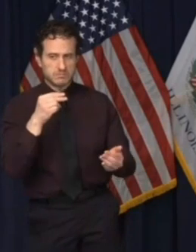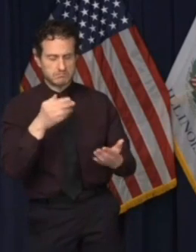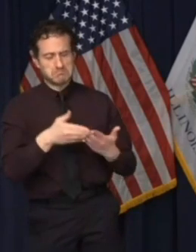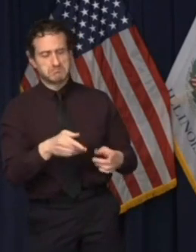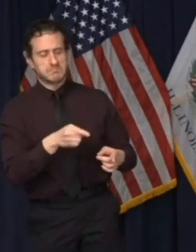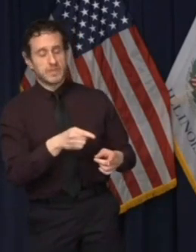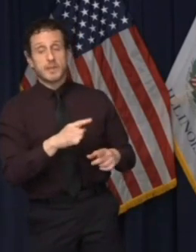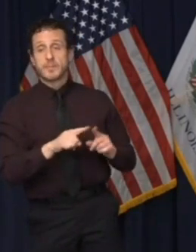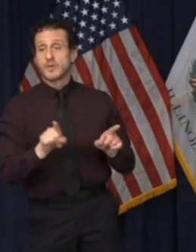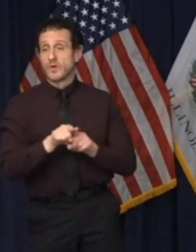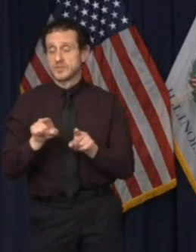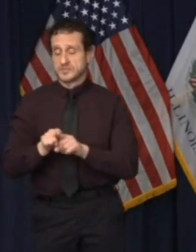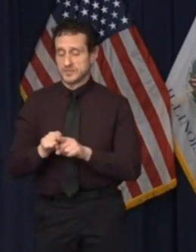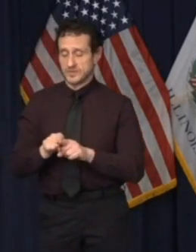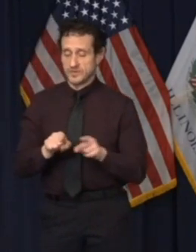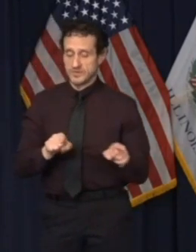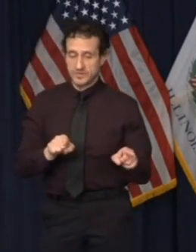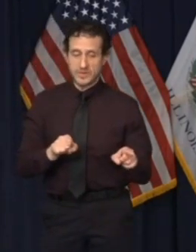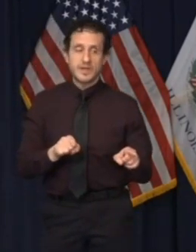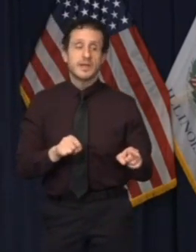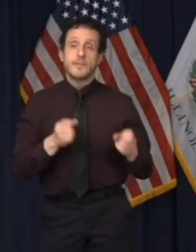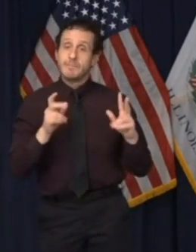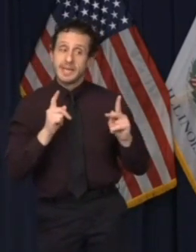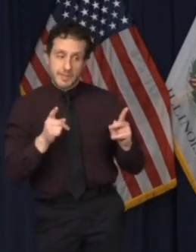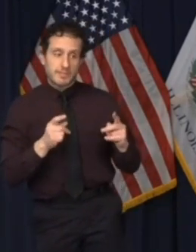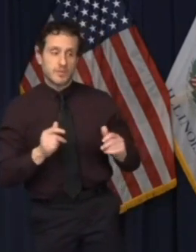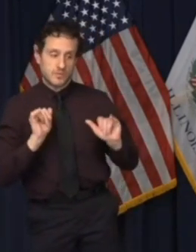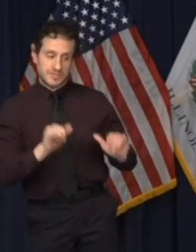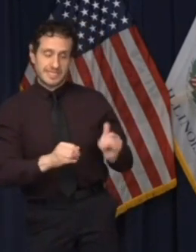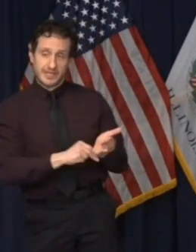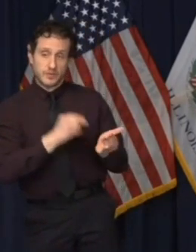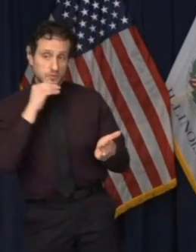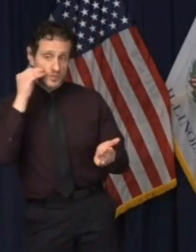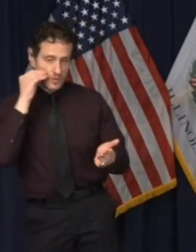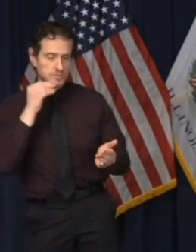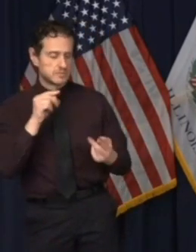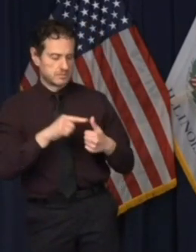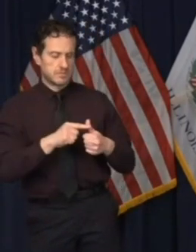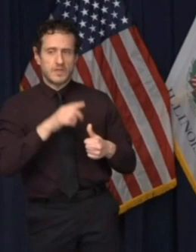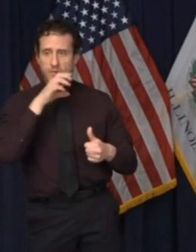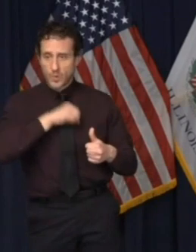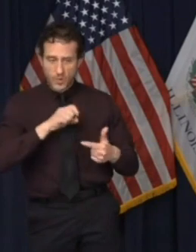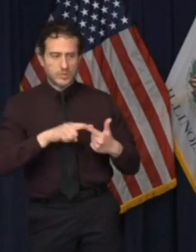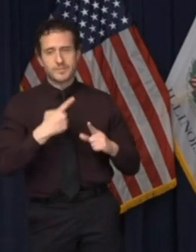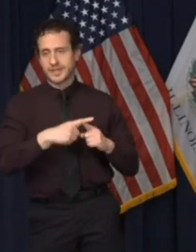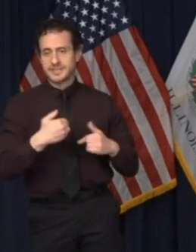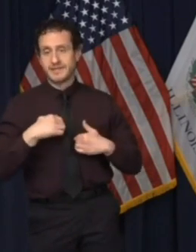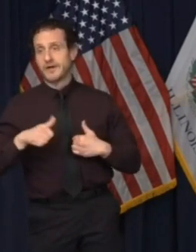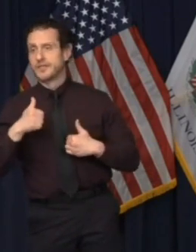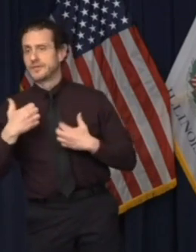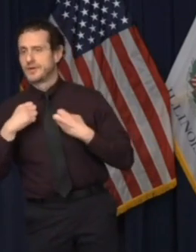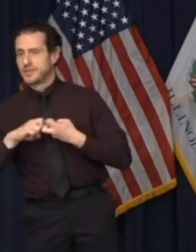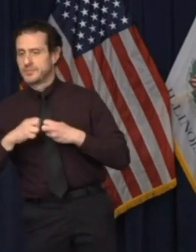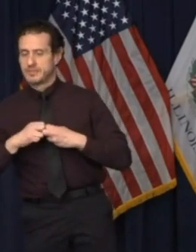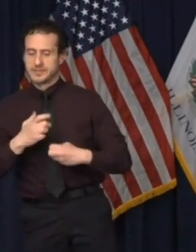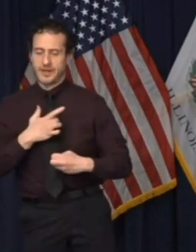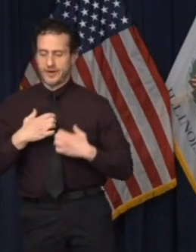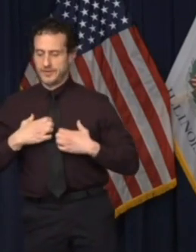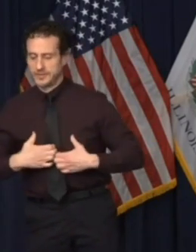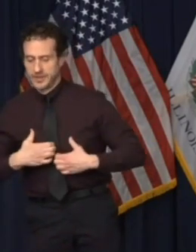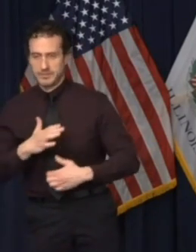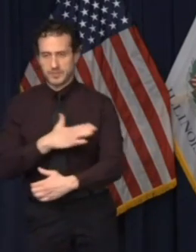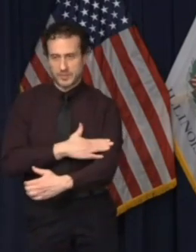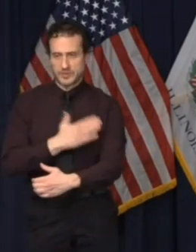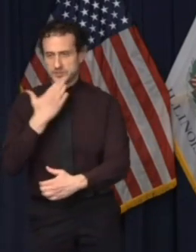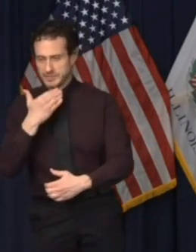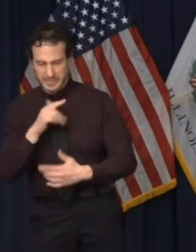the additional comorbidities that are in this population as well. I'd like to